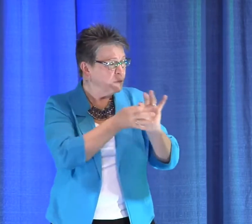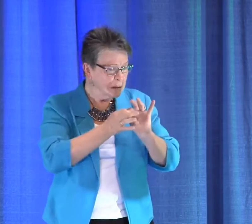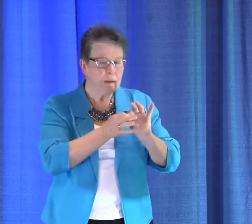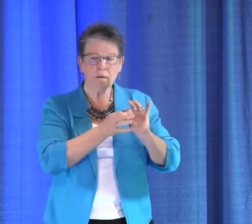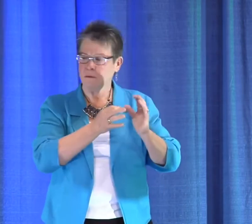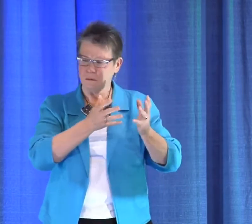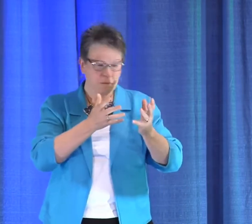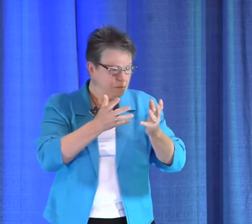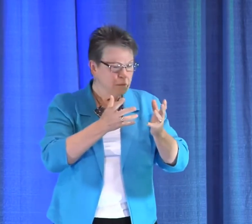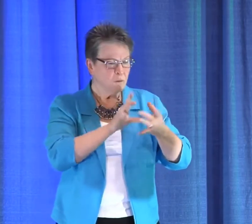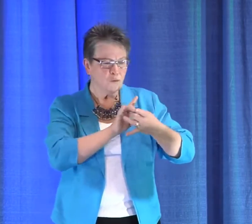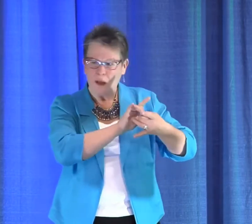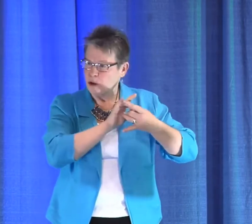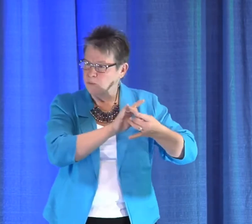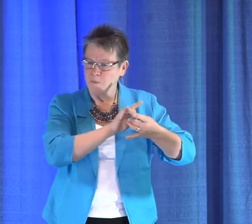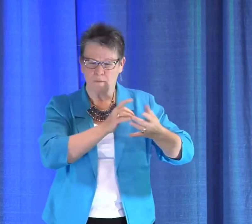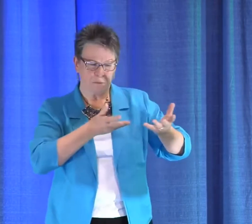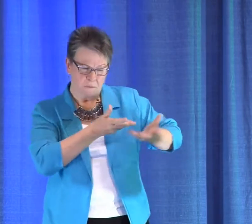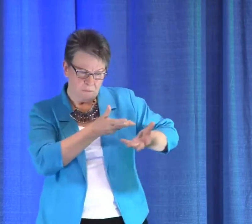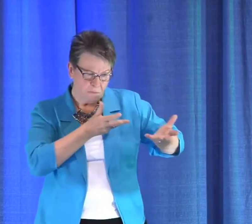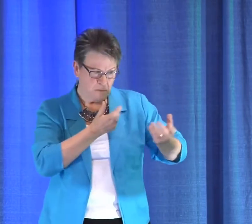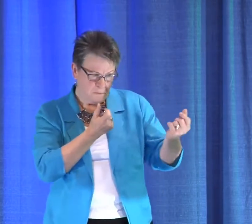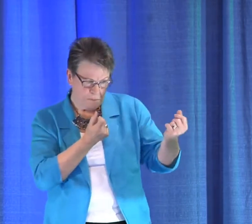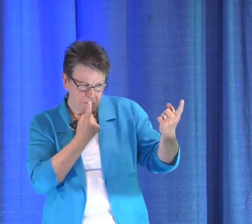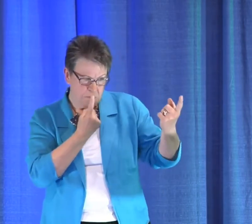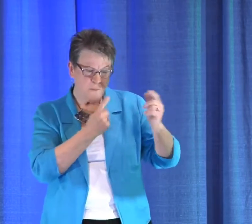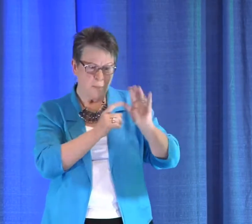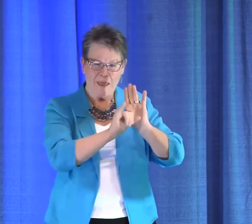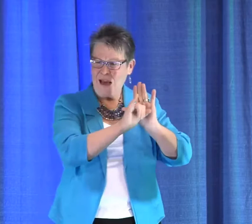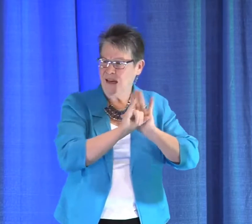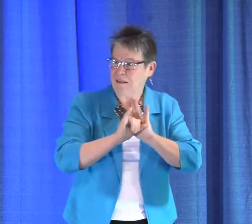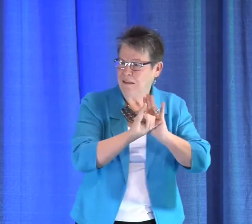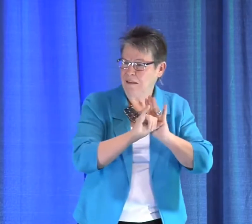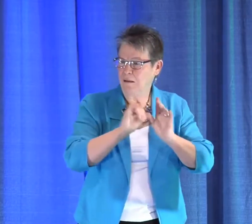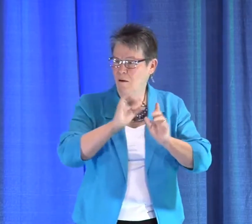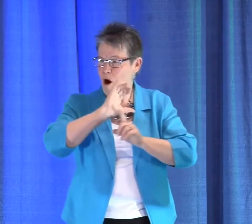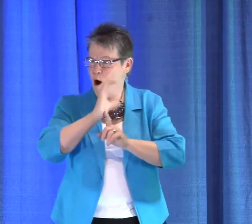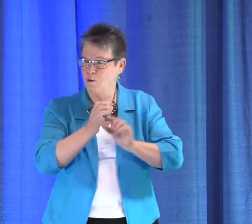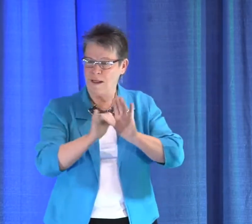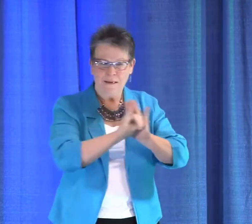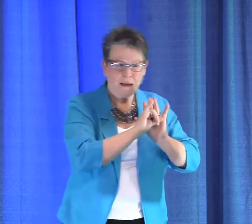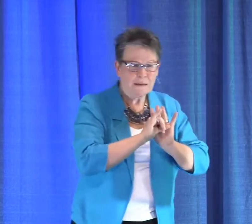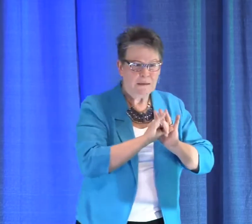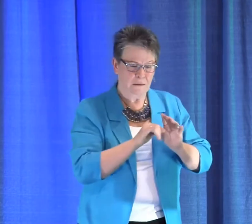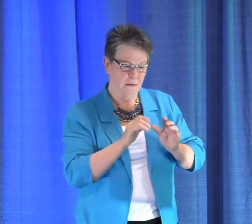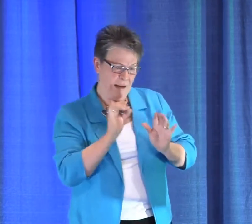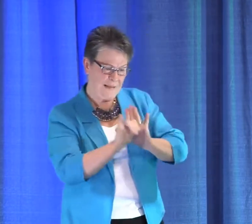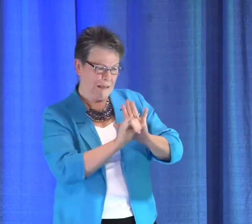While community interpreting is focused on communication and understanding and the culture and